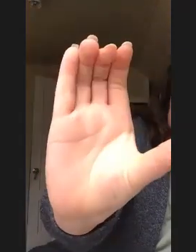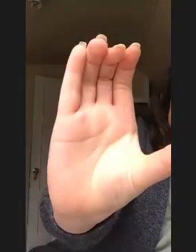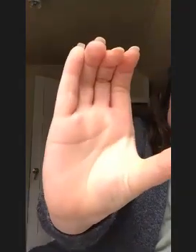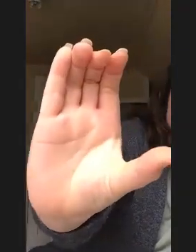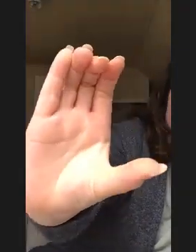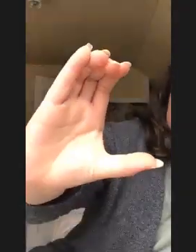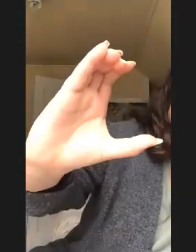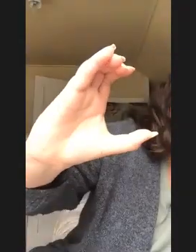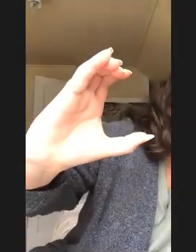C,